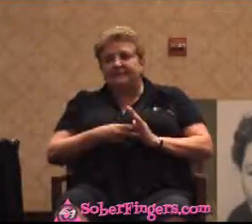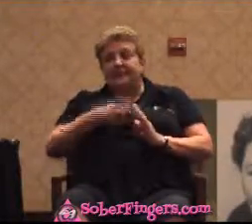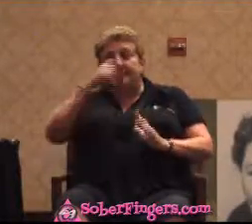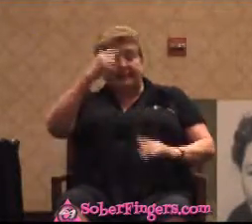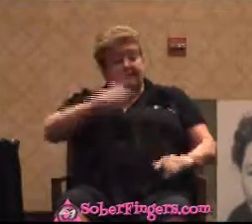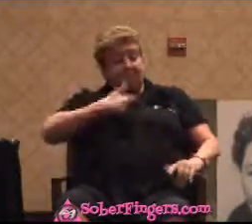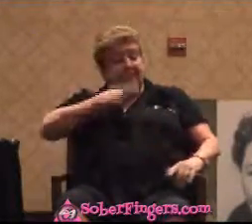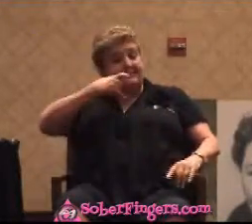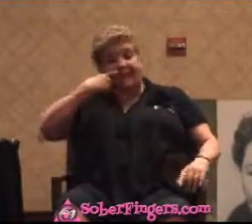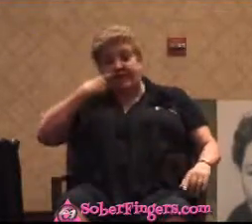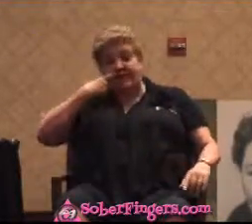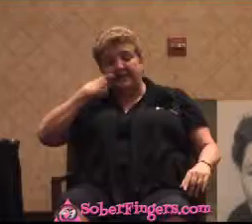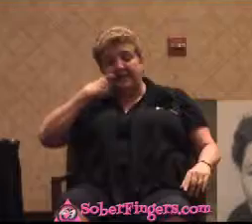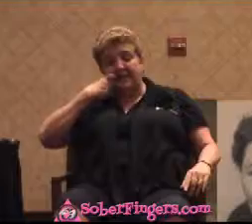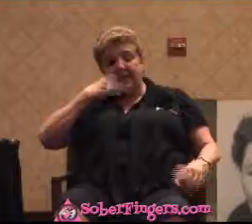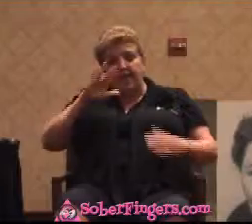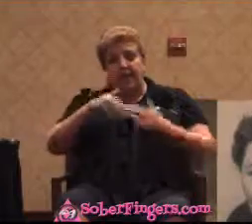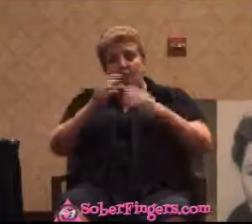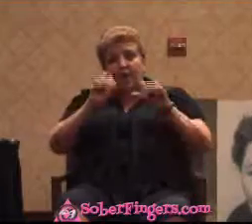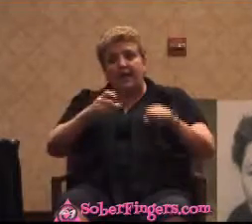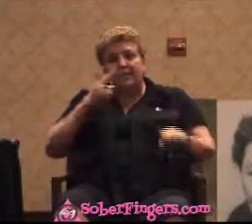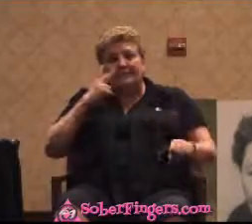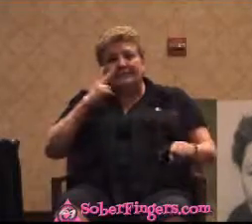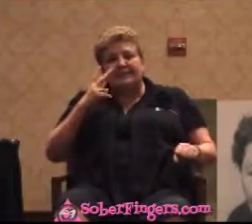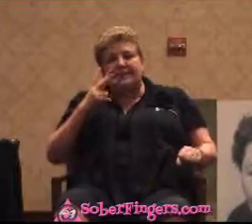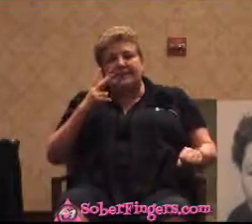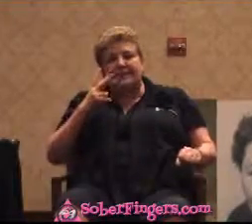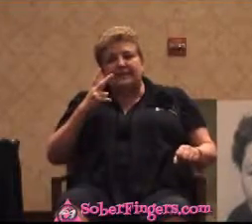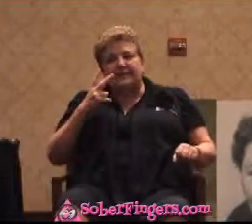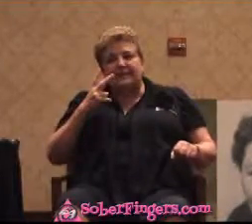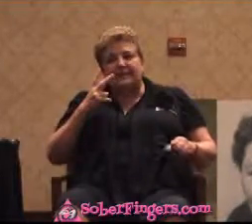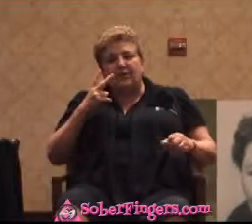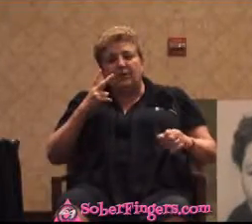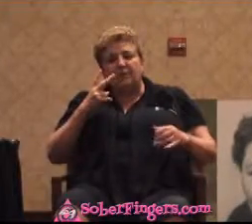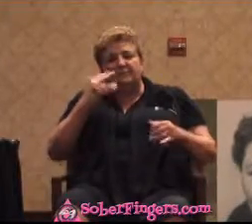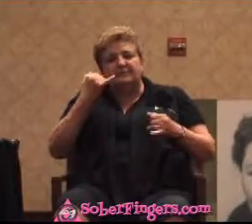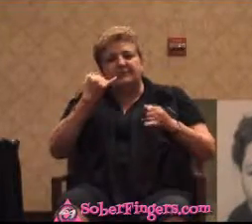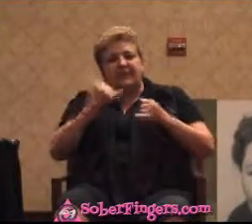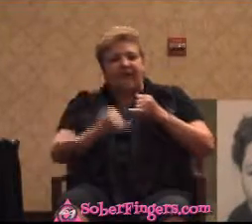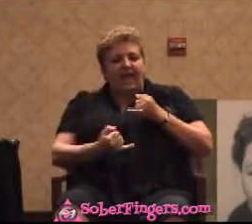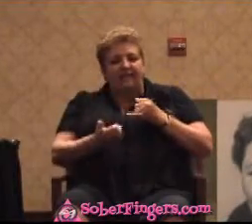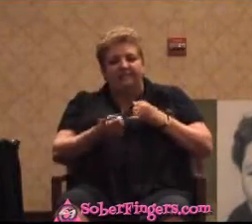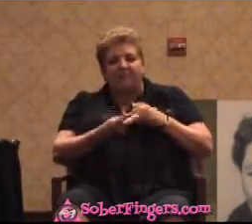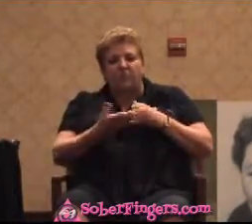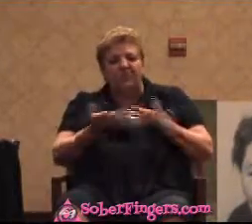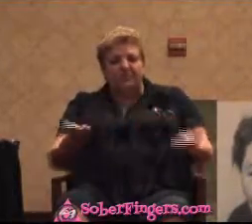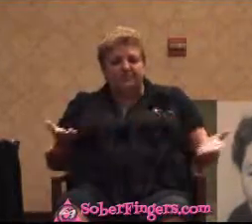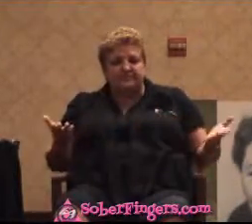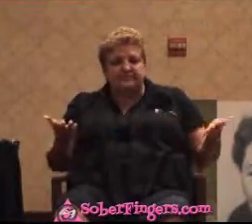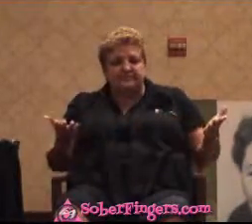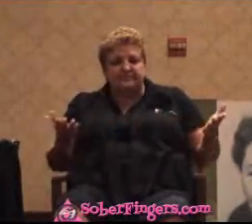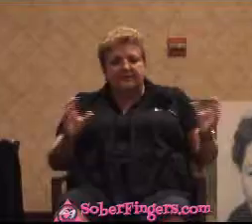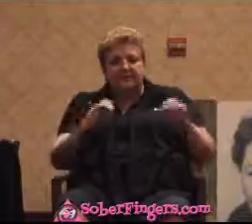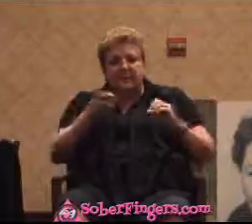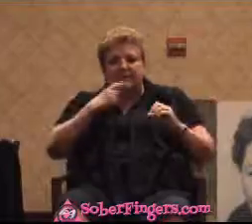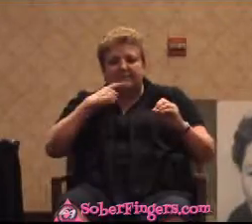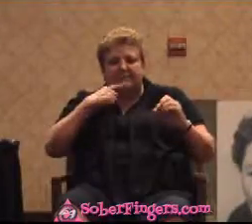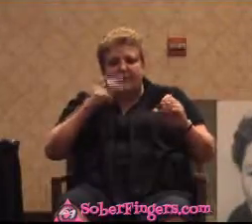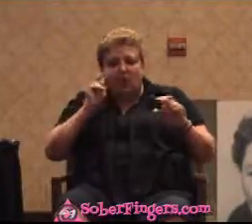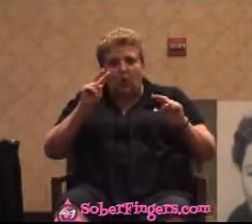could see was the last couple of, you know what I mean, what brought me down. Nobody told me about, let's look at the whole picture.